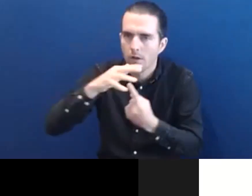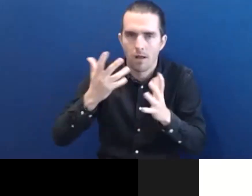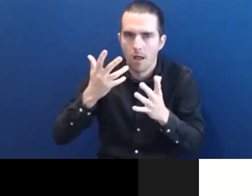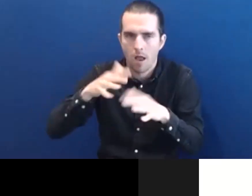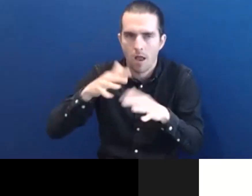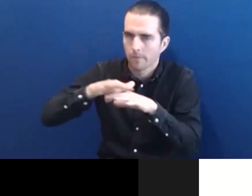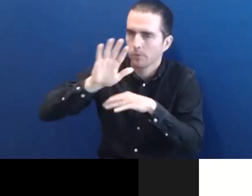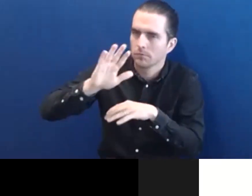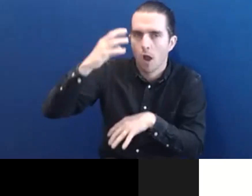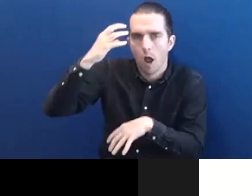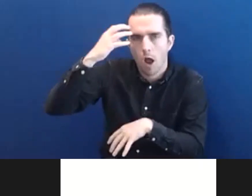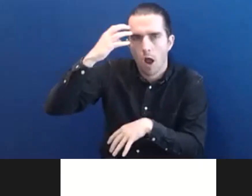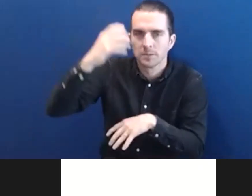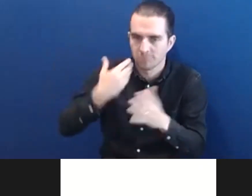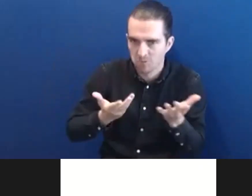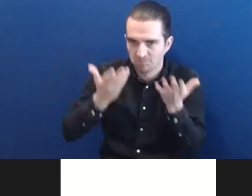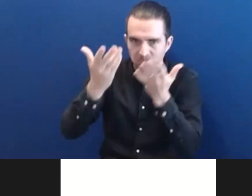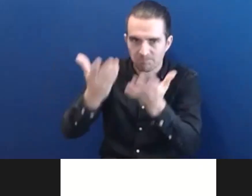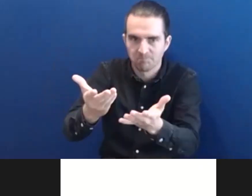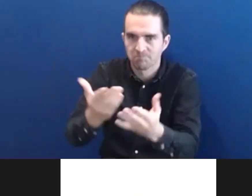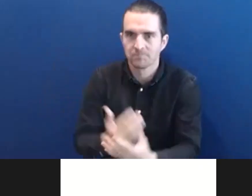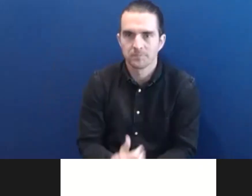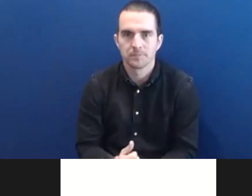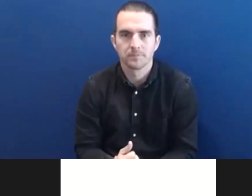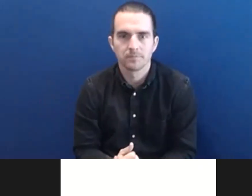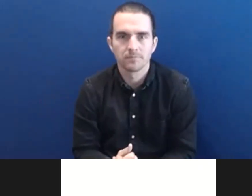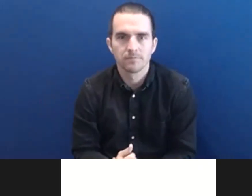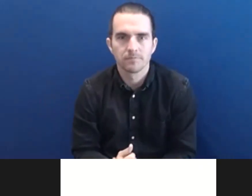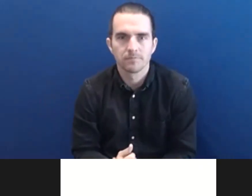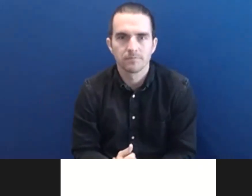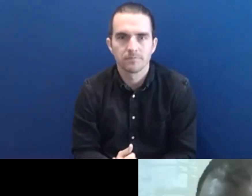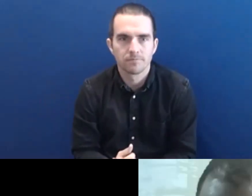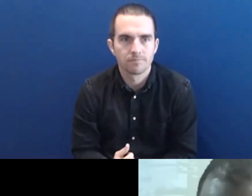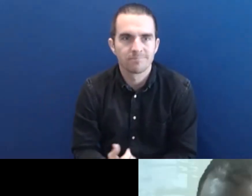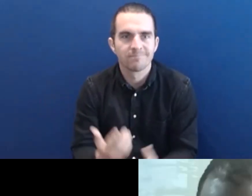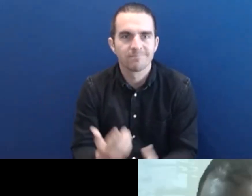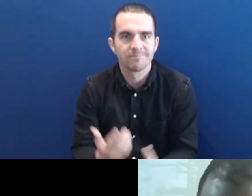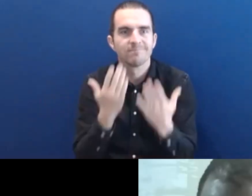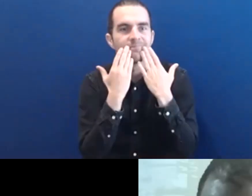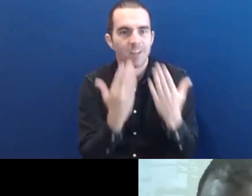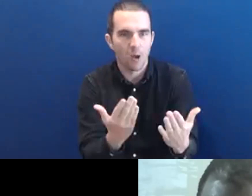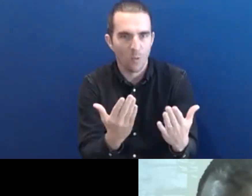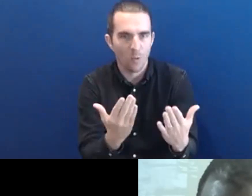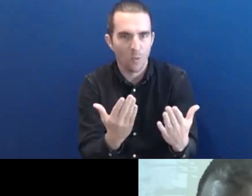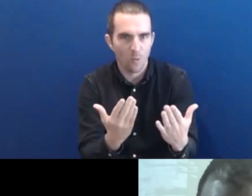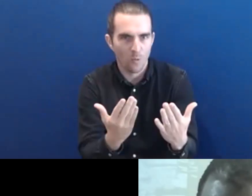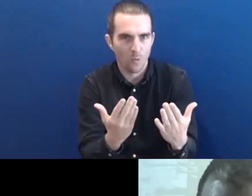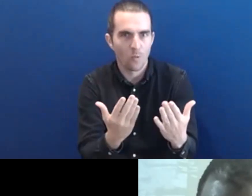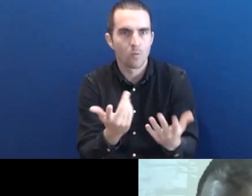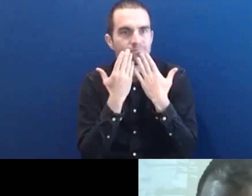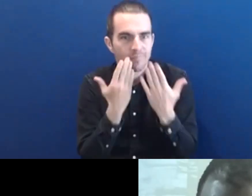question. As I've already put it, in fact, civic space